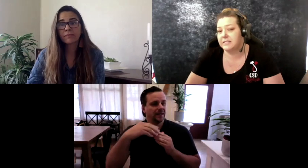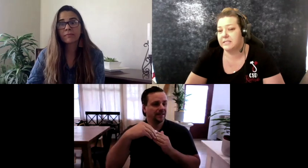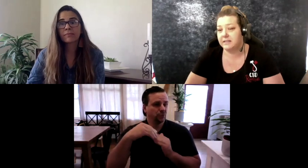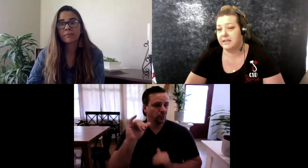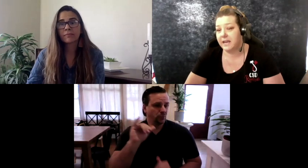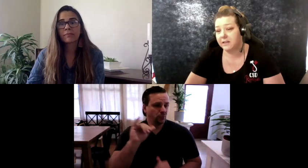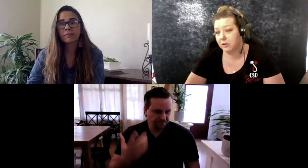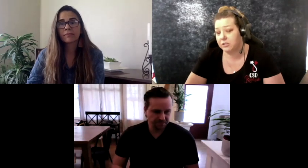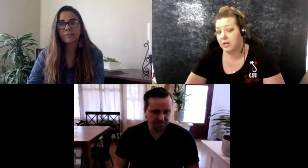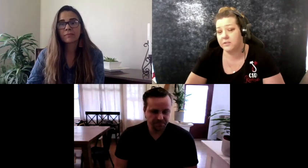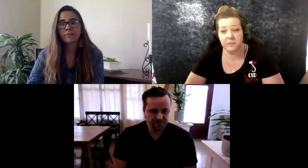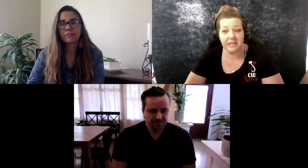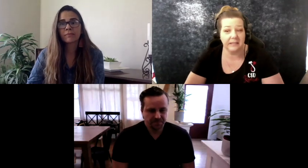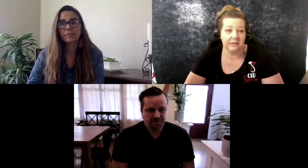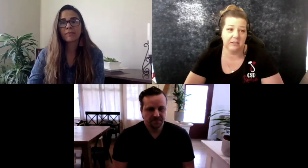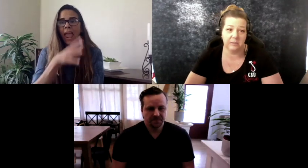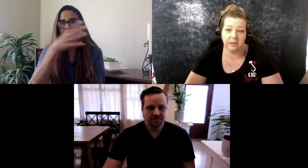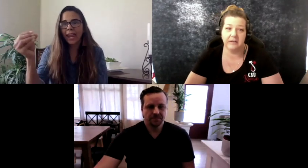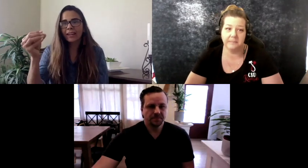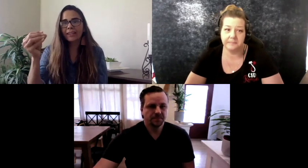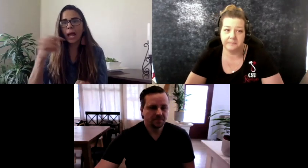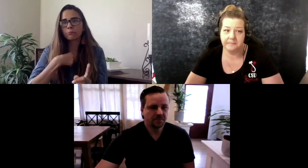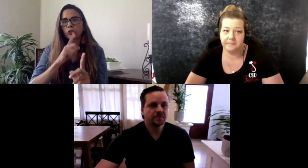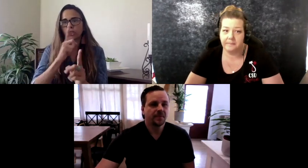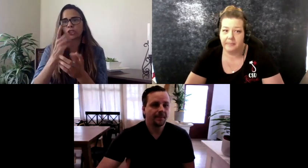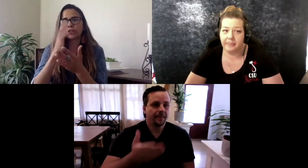person to see that they can coach and also be a leader in the community.